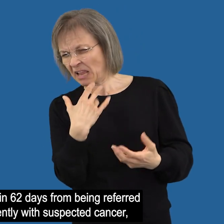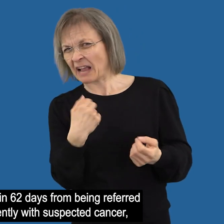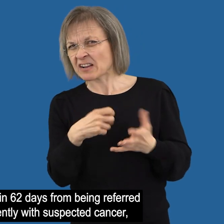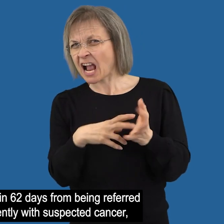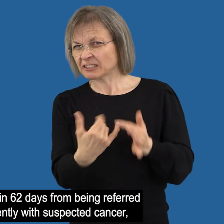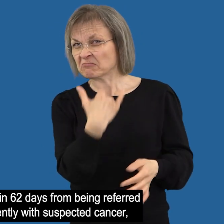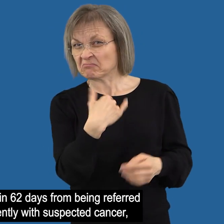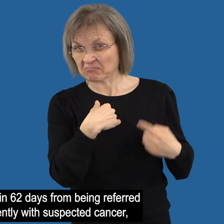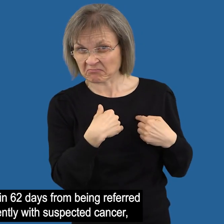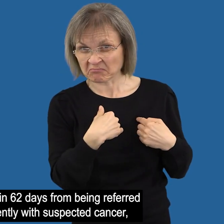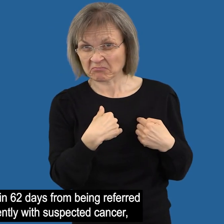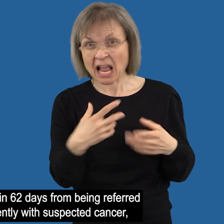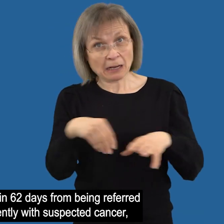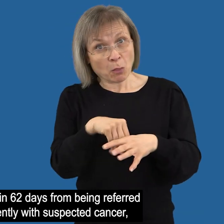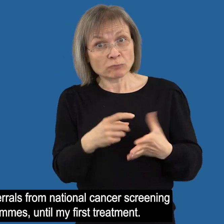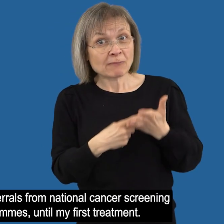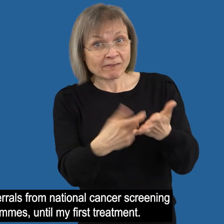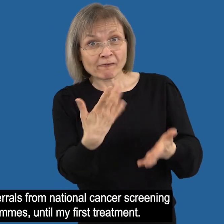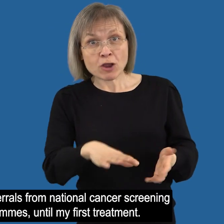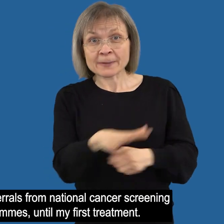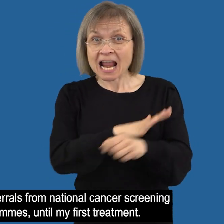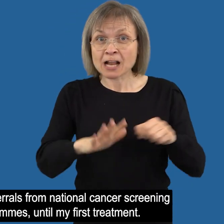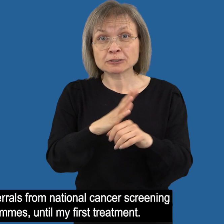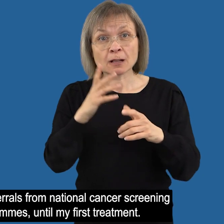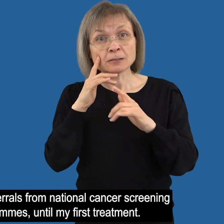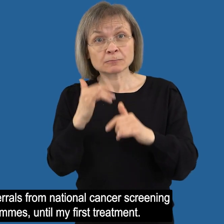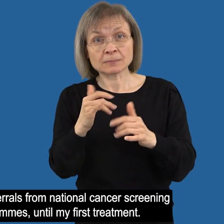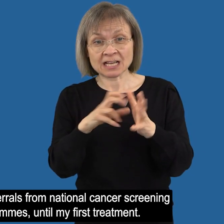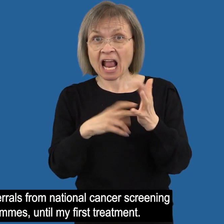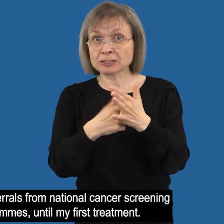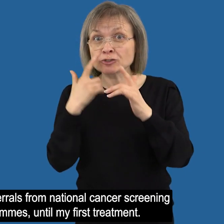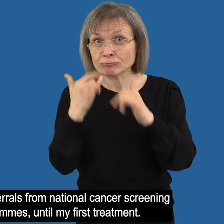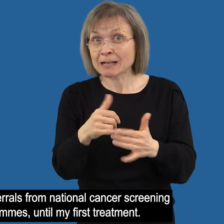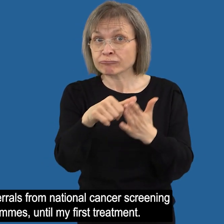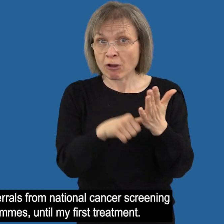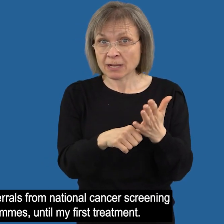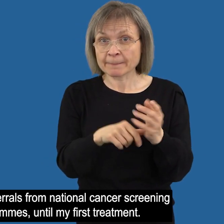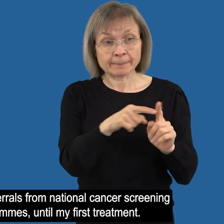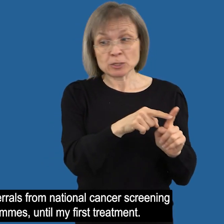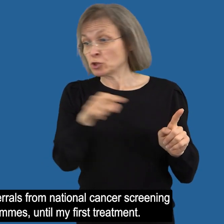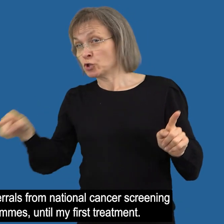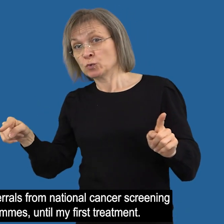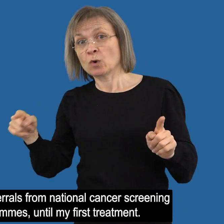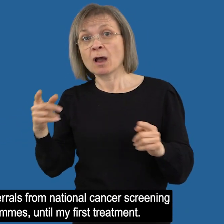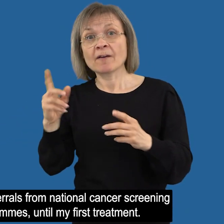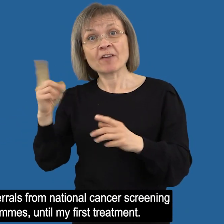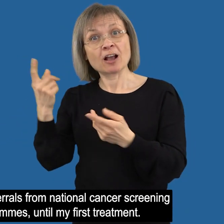Within 62 days from being referred urgently with suspected cancer, including referrals from national cancer screening